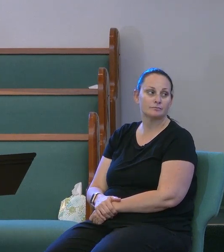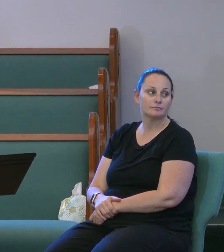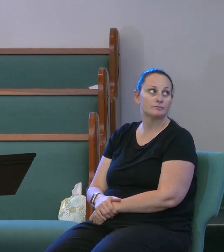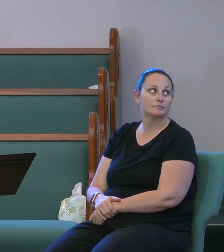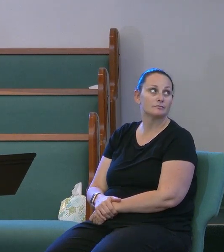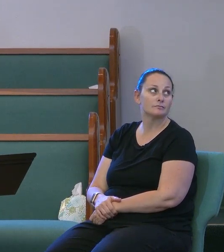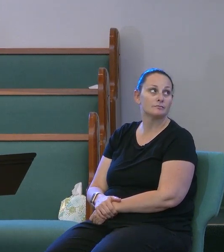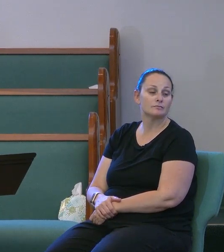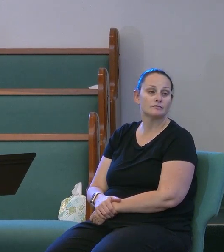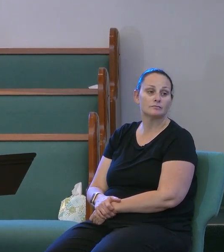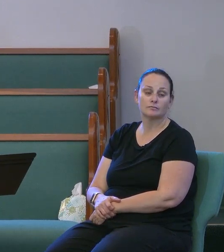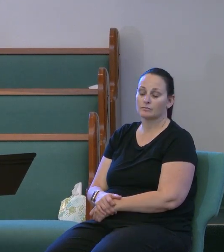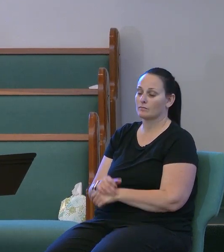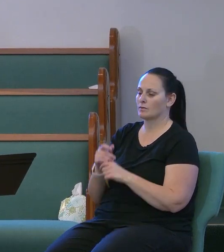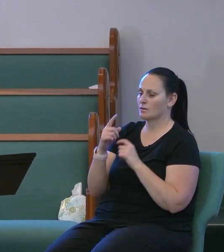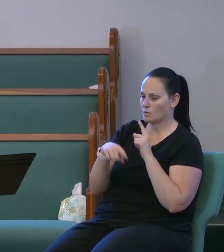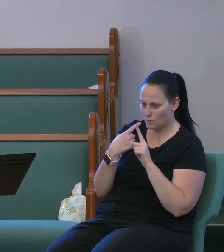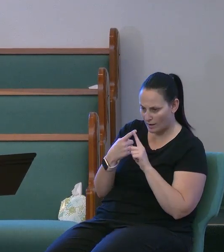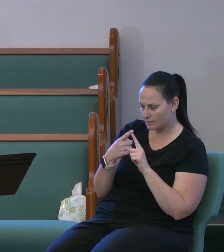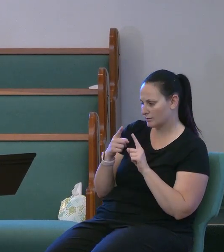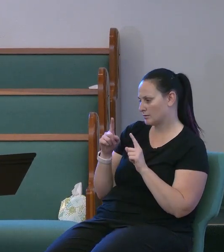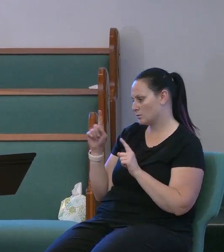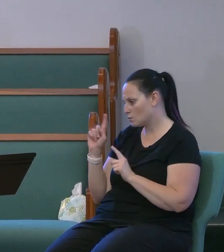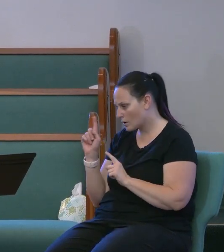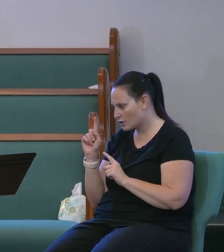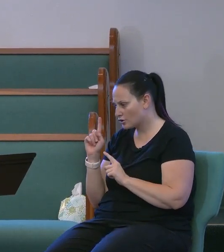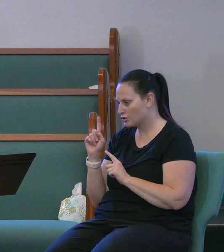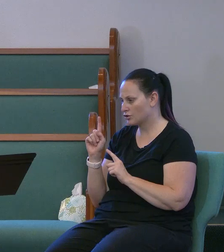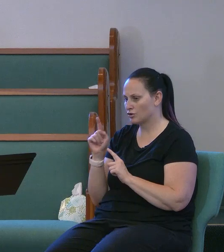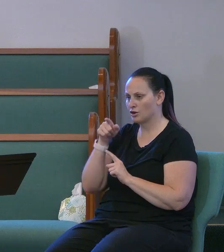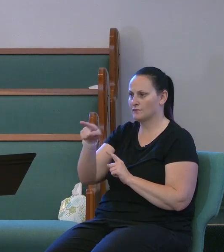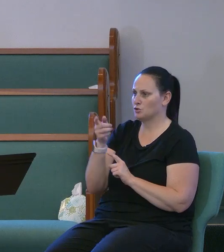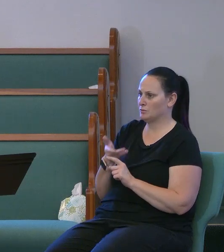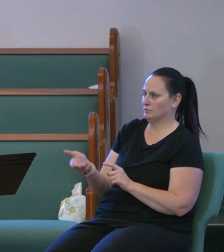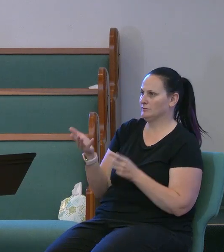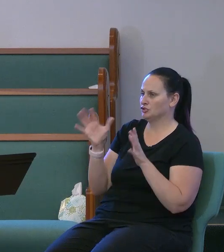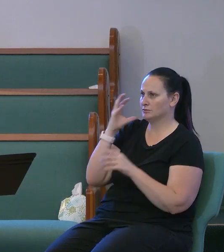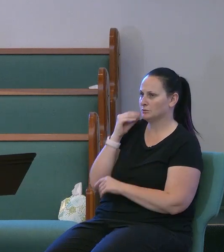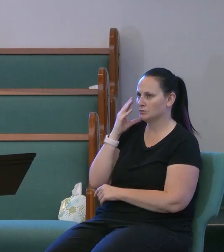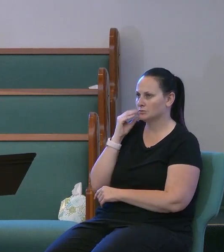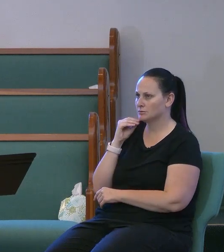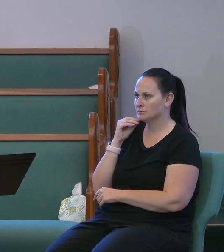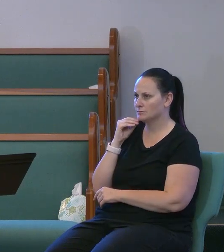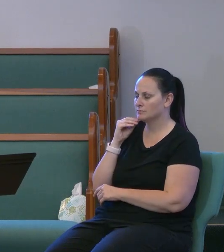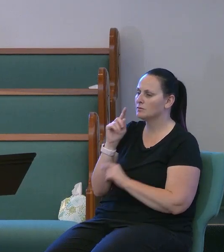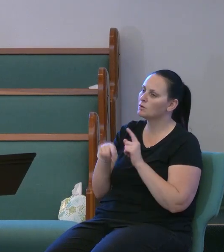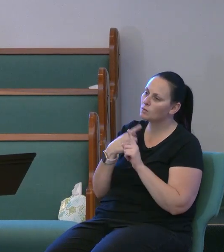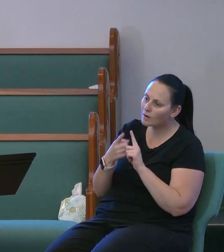When and where have you been welcomed? When?